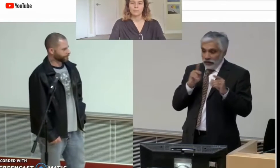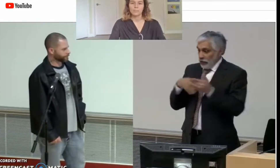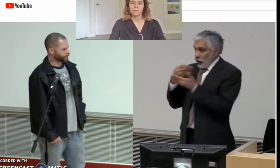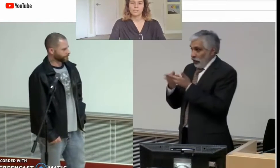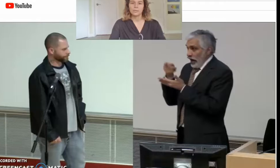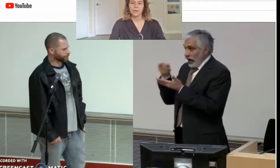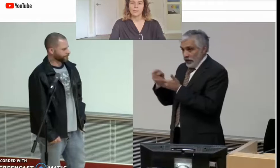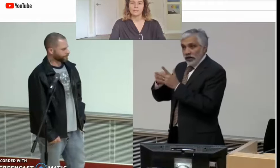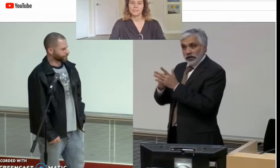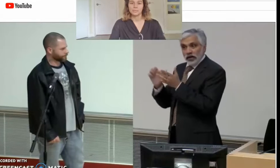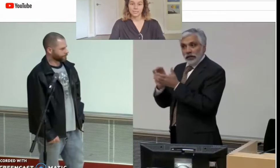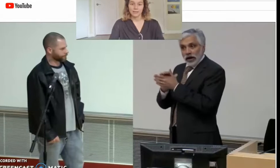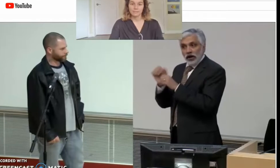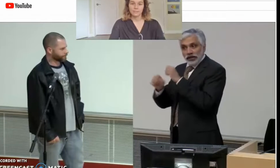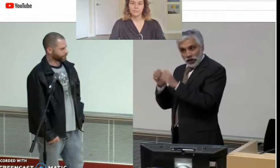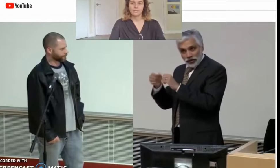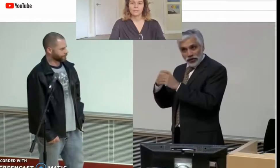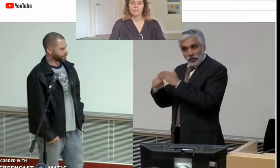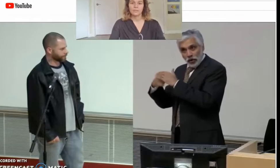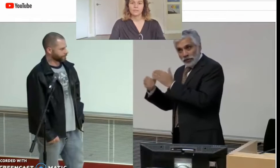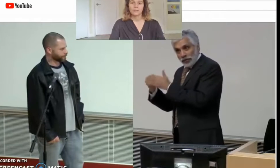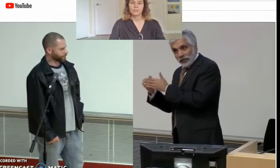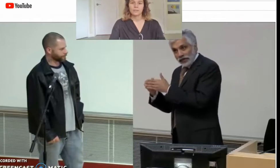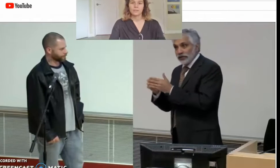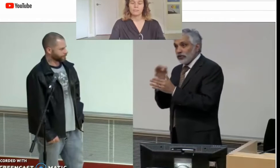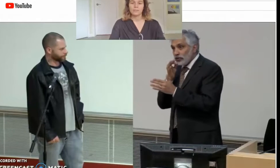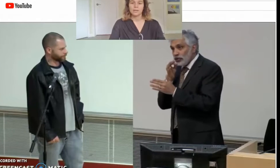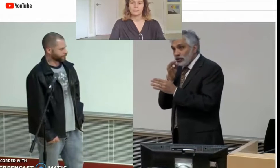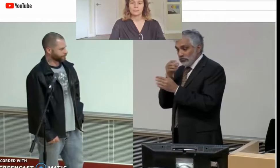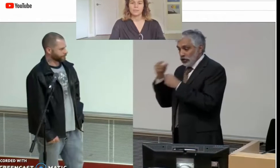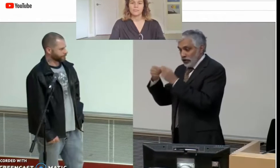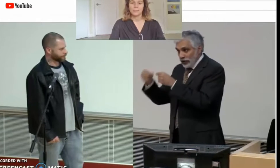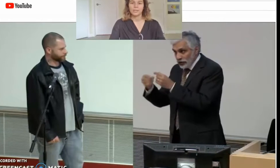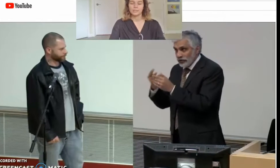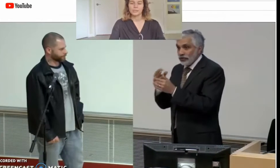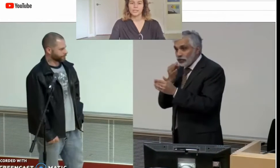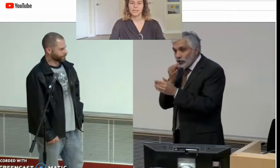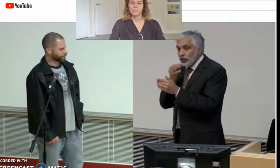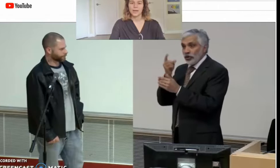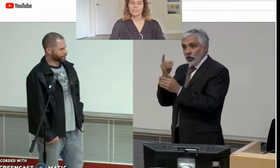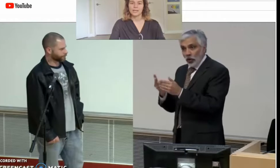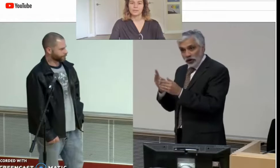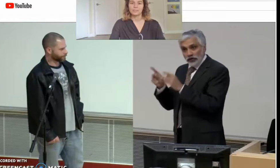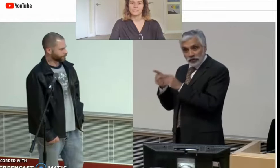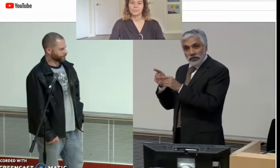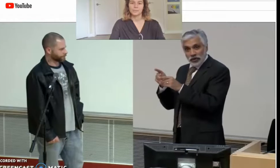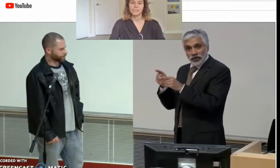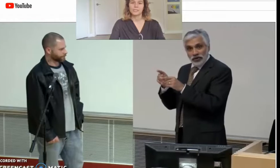Well, most of the inhabitants were deaf. It was a familial trait that got passed down over